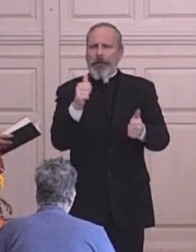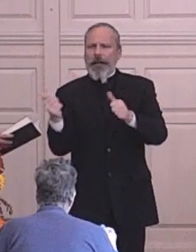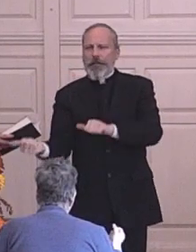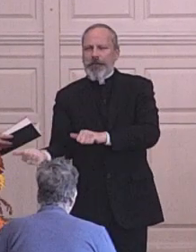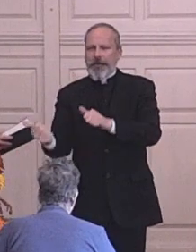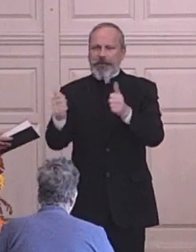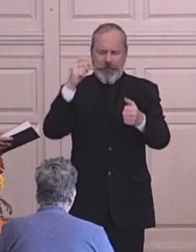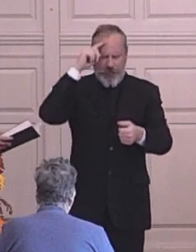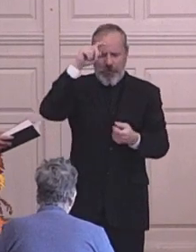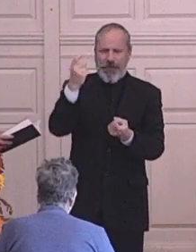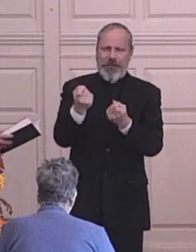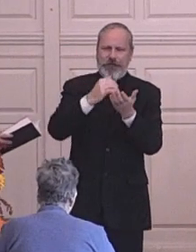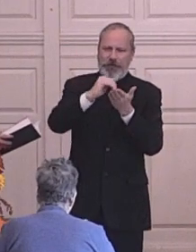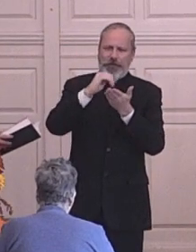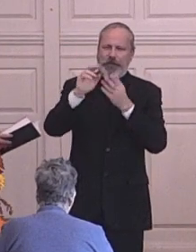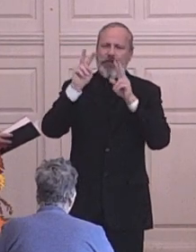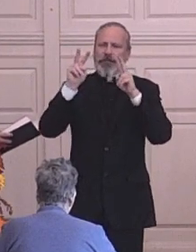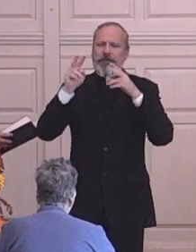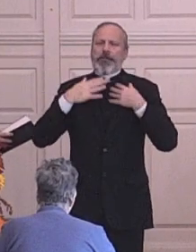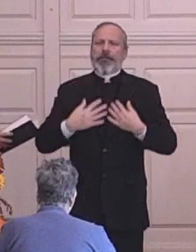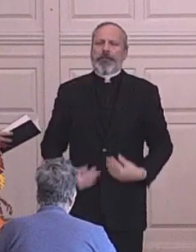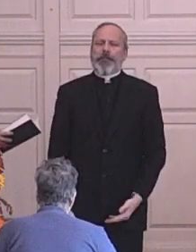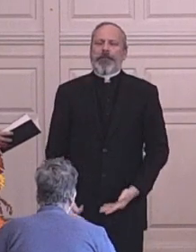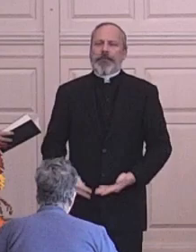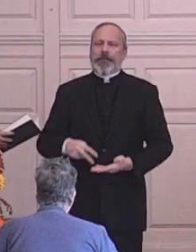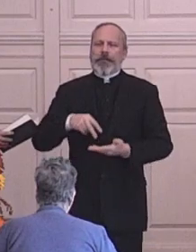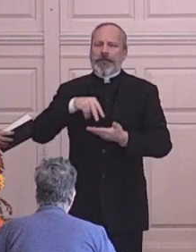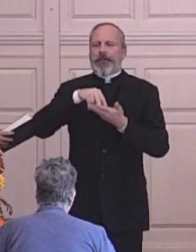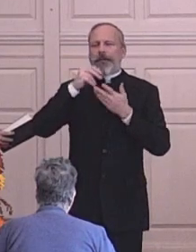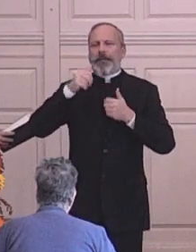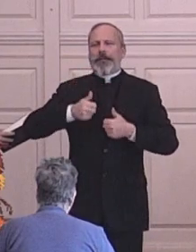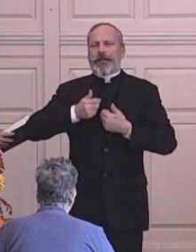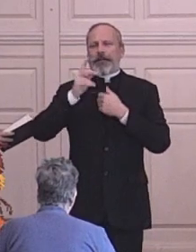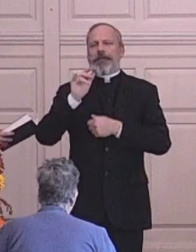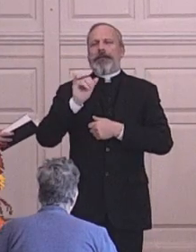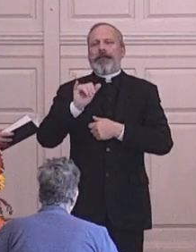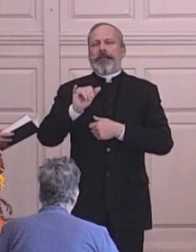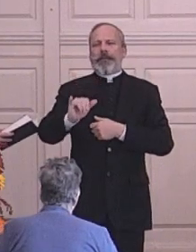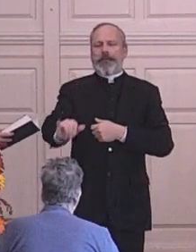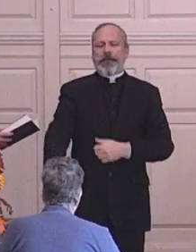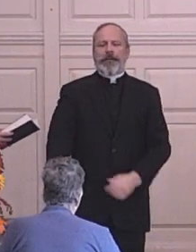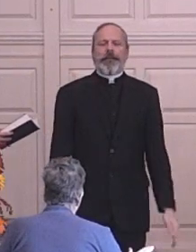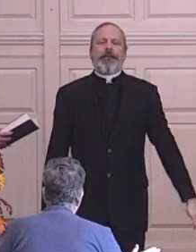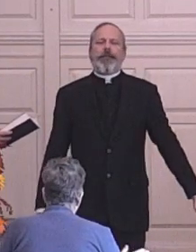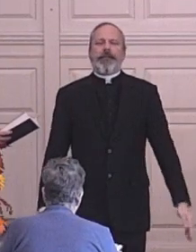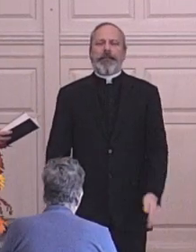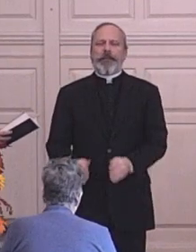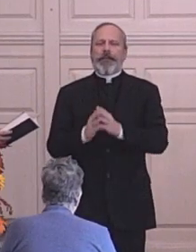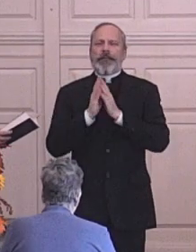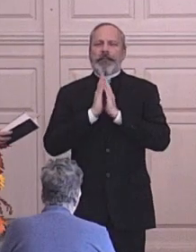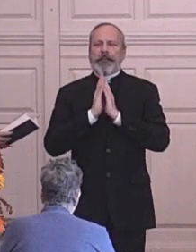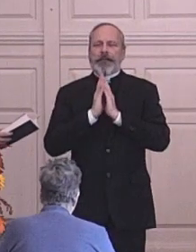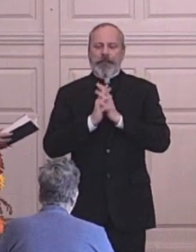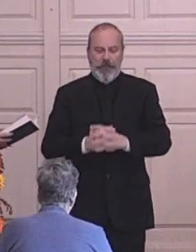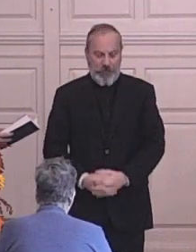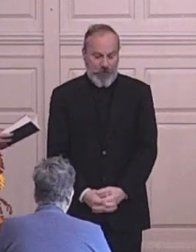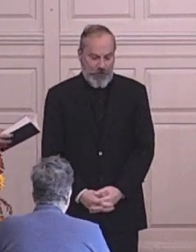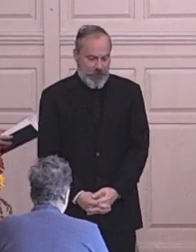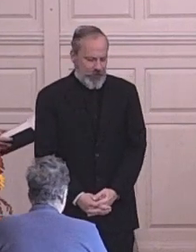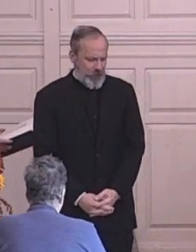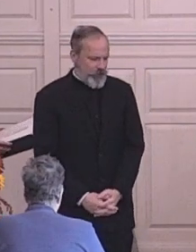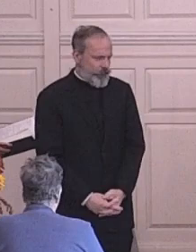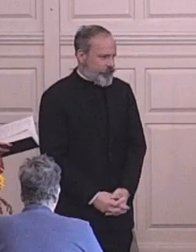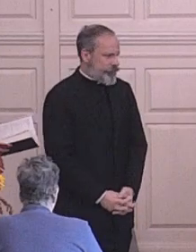the forgiveness of sins, and I look forward to the resurrection of the dead and the life of the world to come.